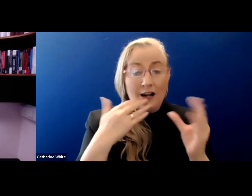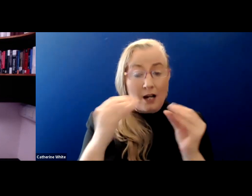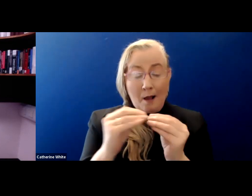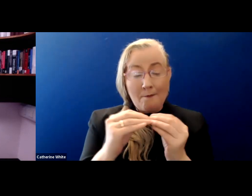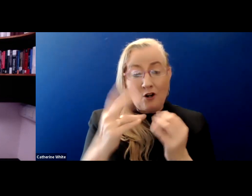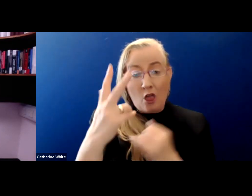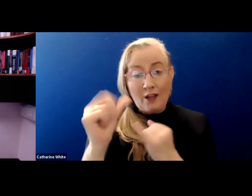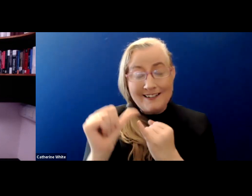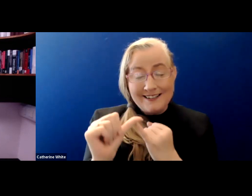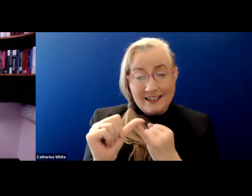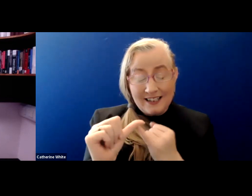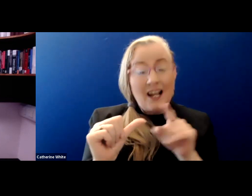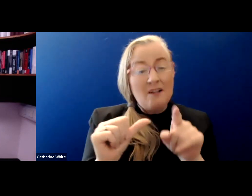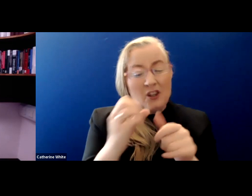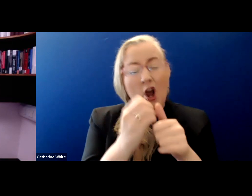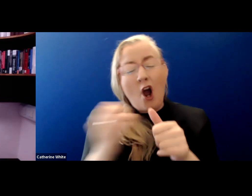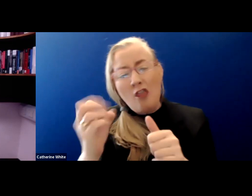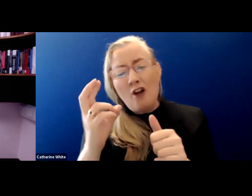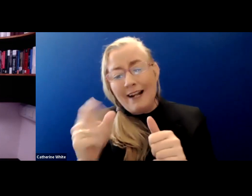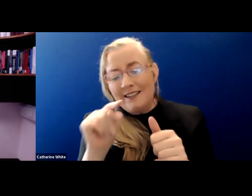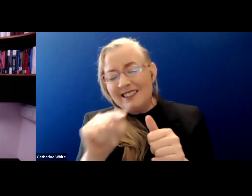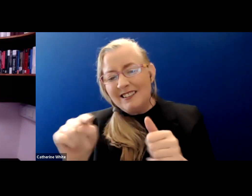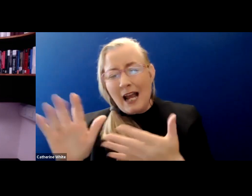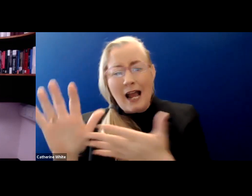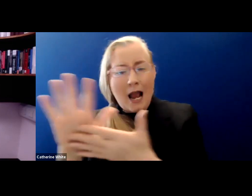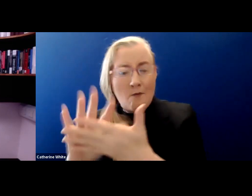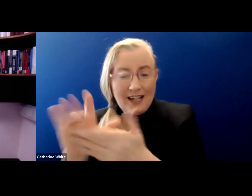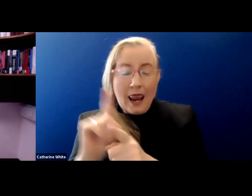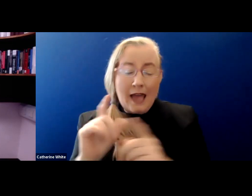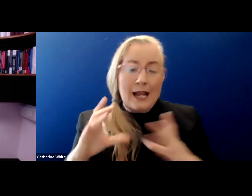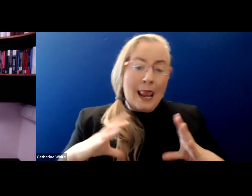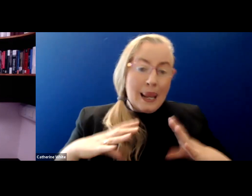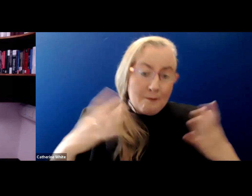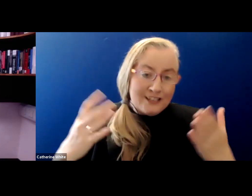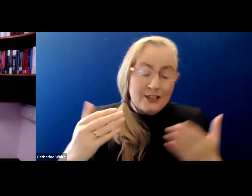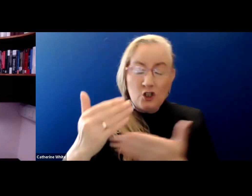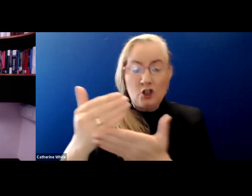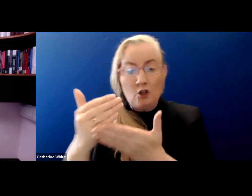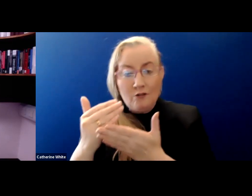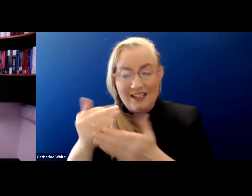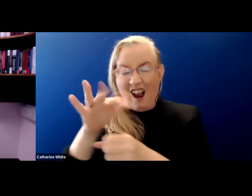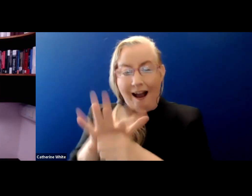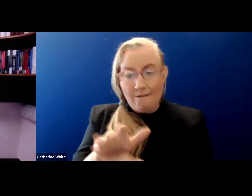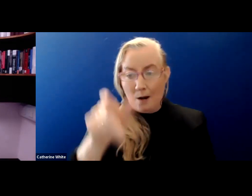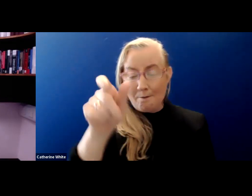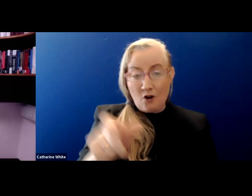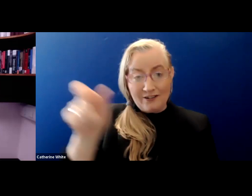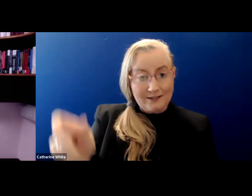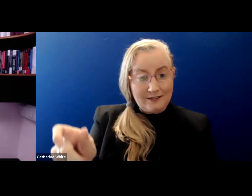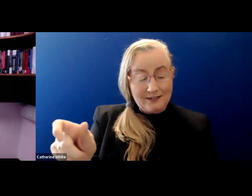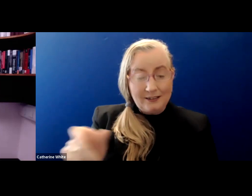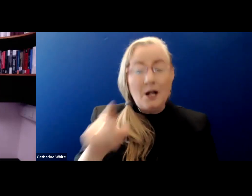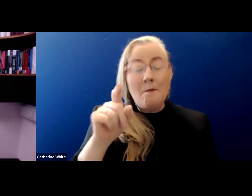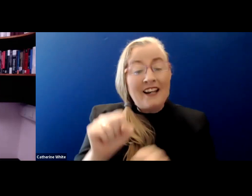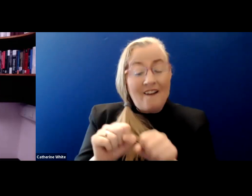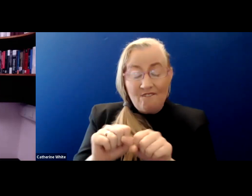it may be extended to other rights where arbitrariness is also relevant, such as liberty and security of the person. And again, violations